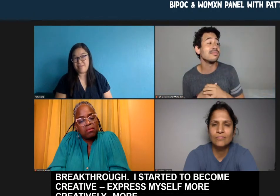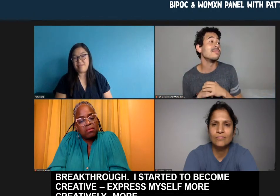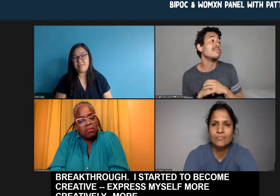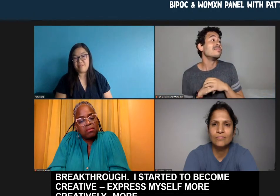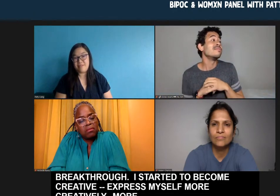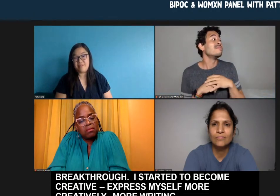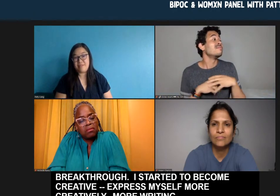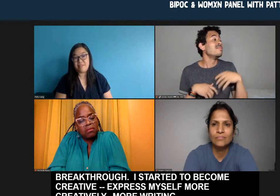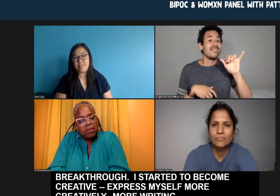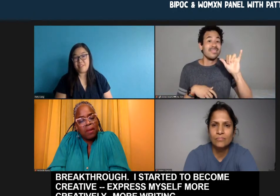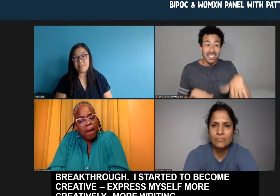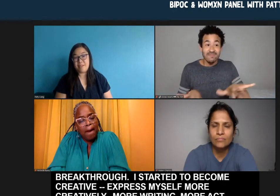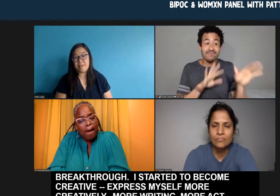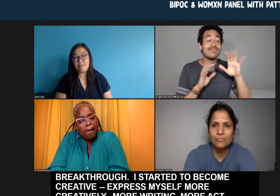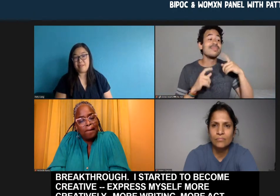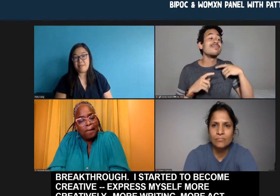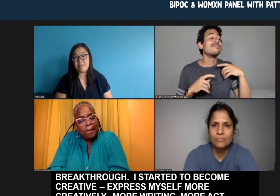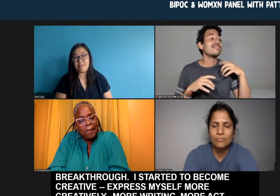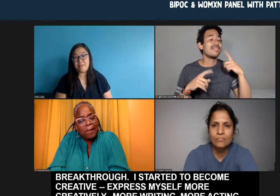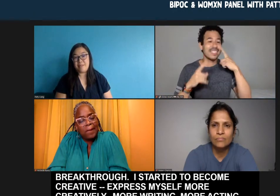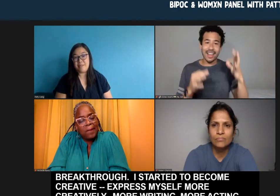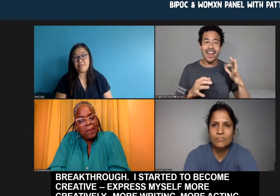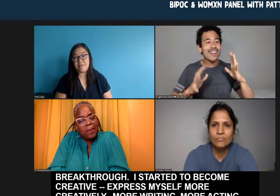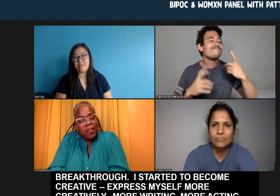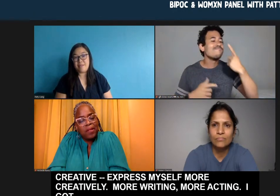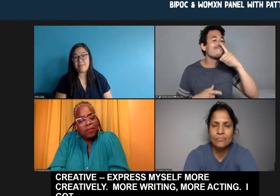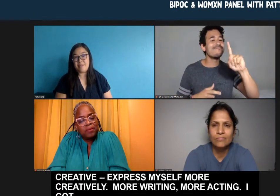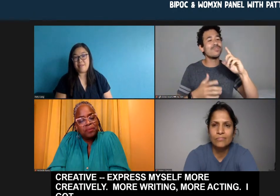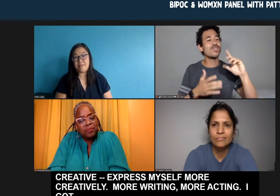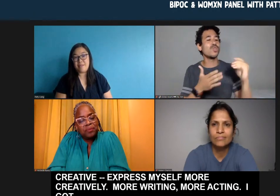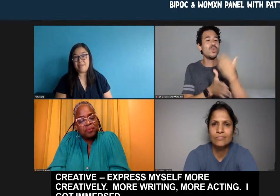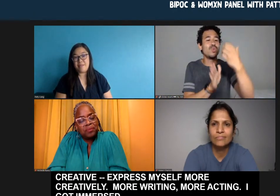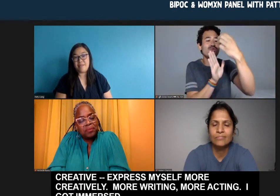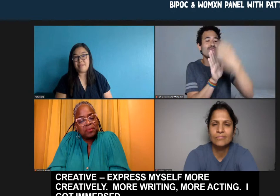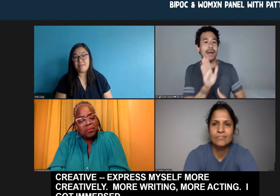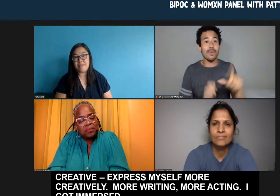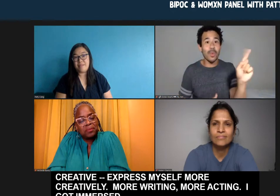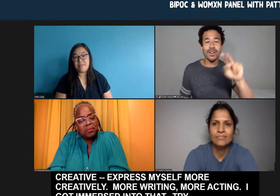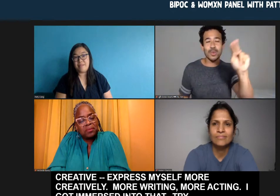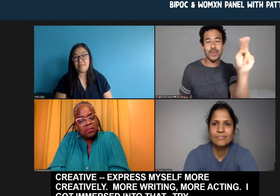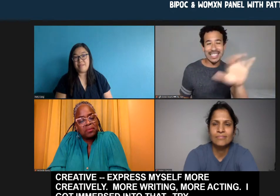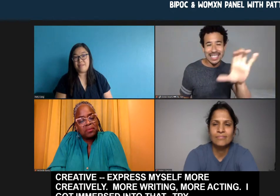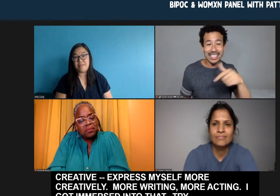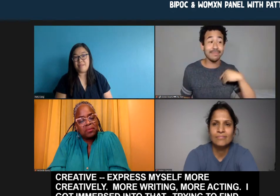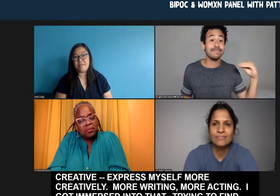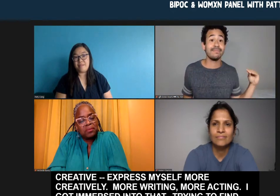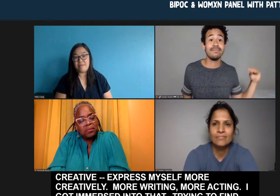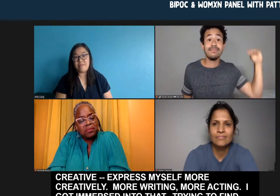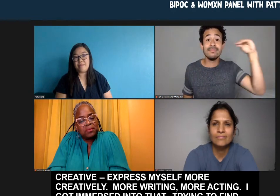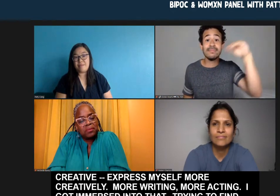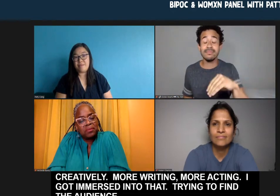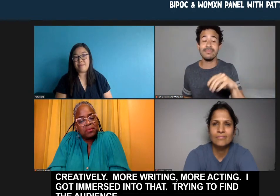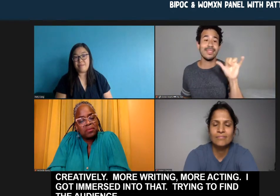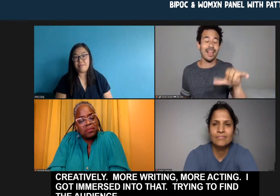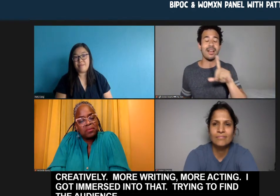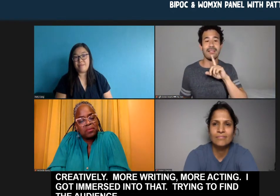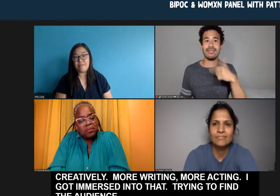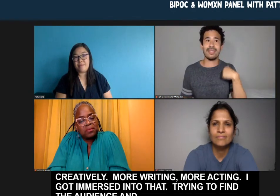and trying to find that audience as well and that connection. And then I decided I wanted a new chapter. So when I went to